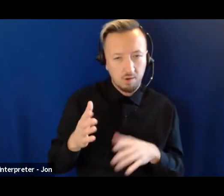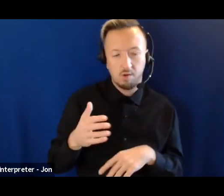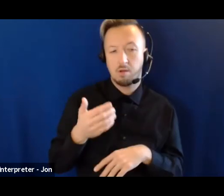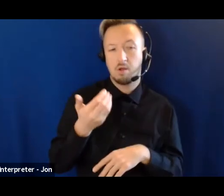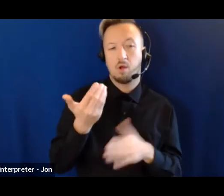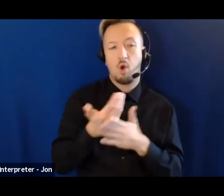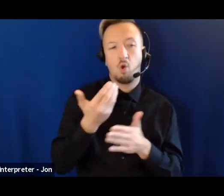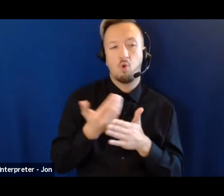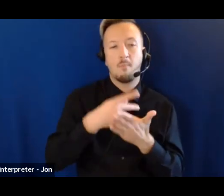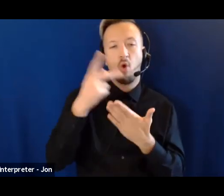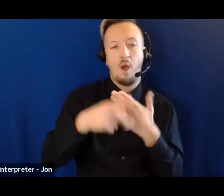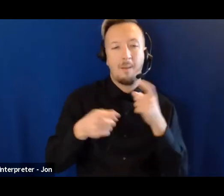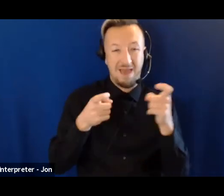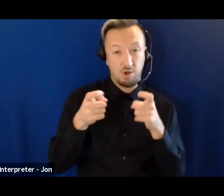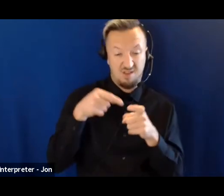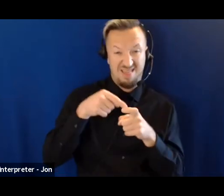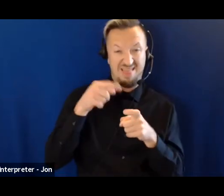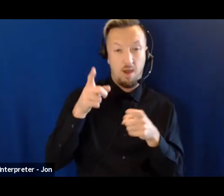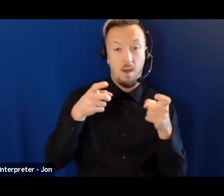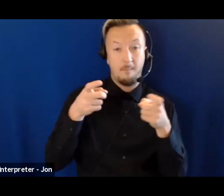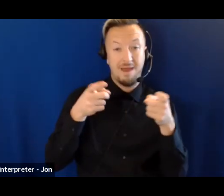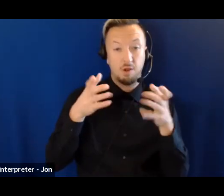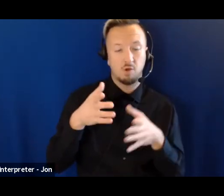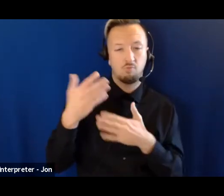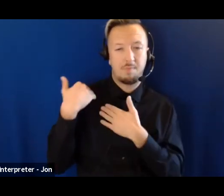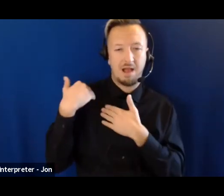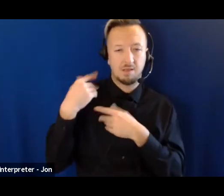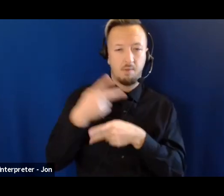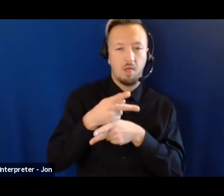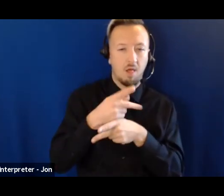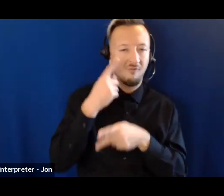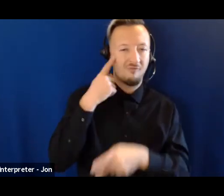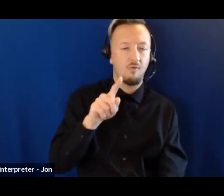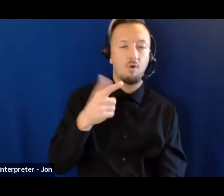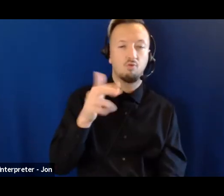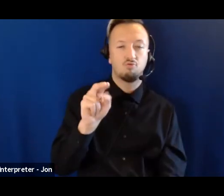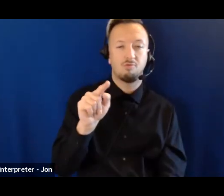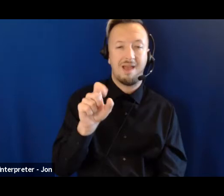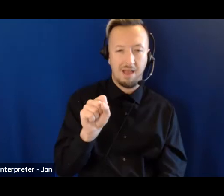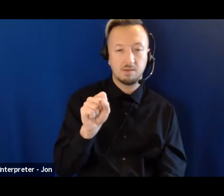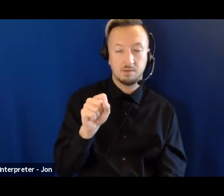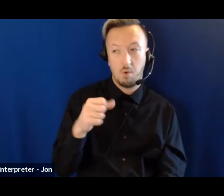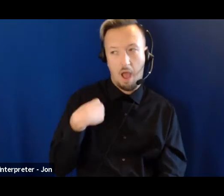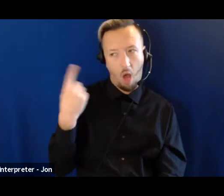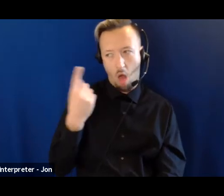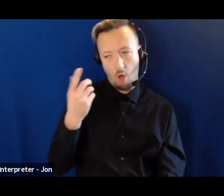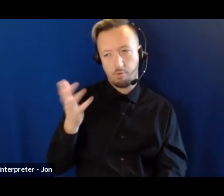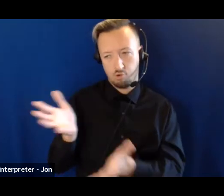what oversees our grants for IL. And so I always direct them back to that. It's an excellent resource.